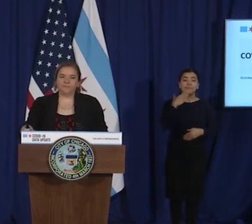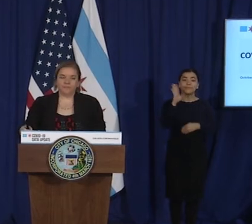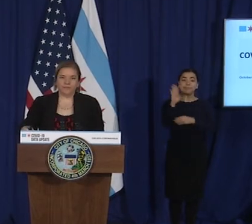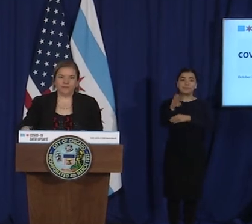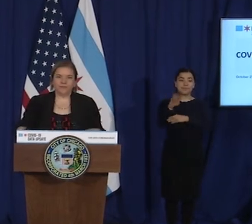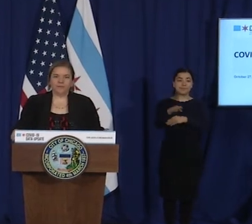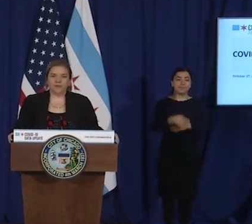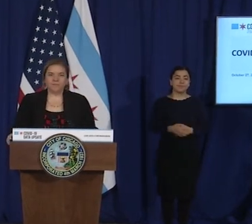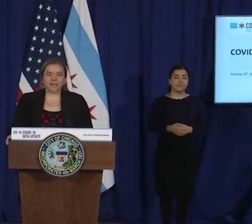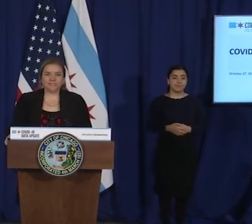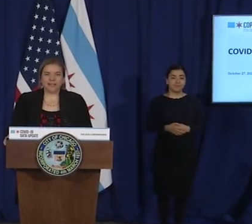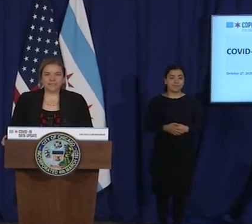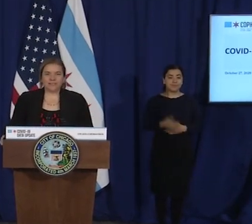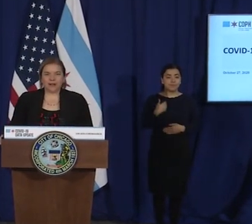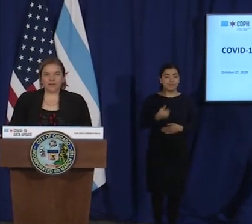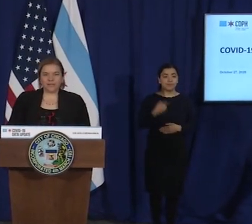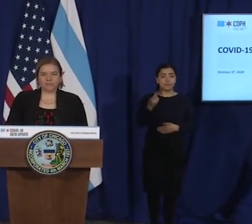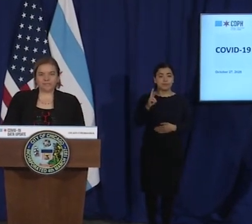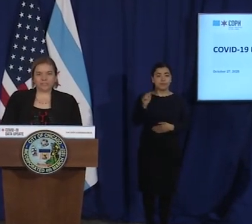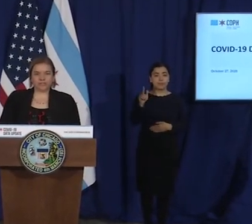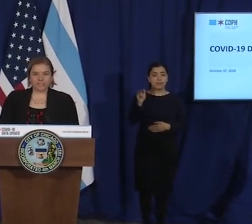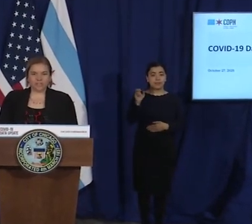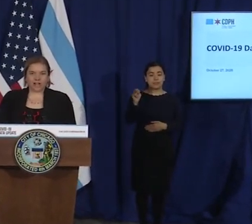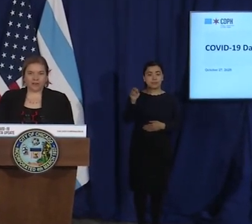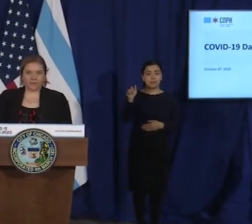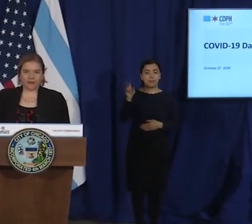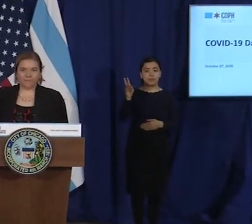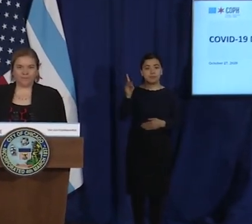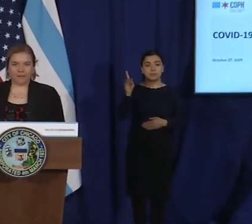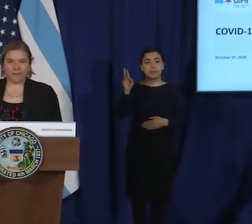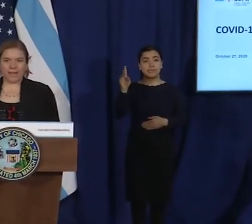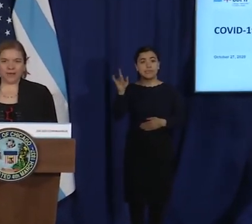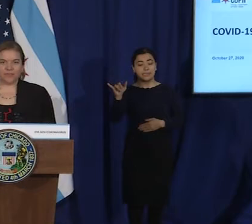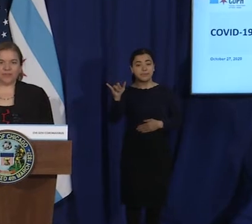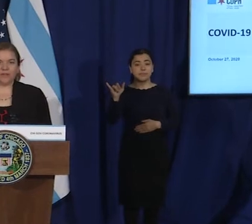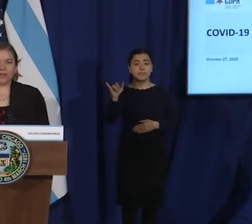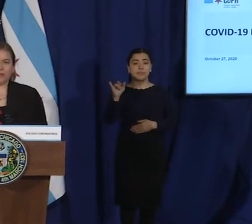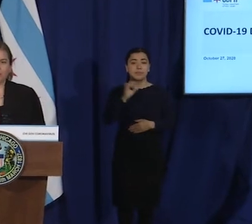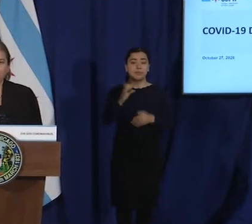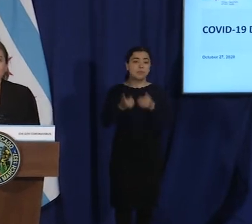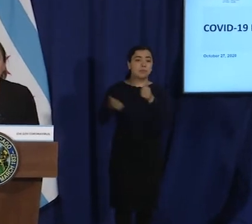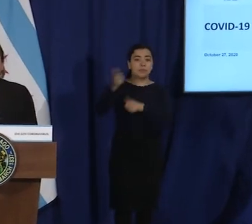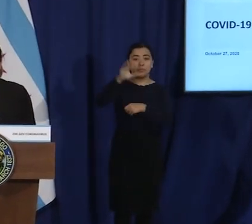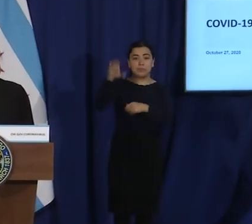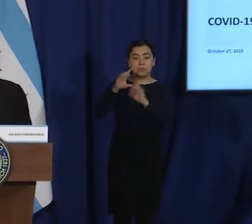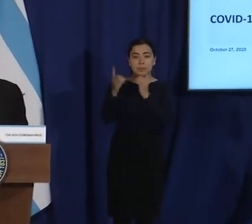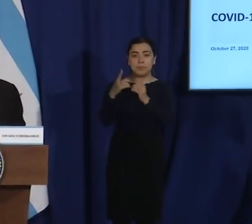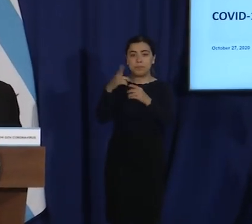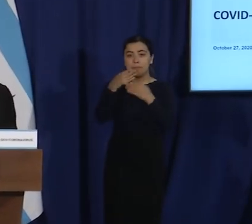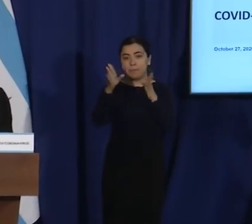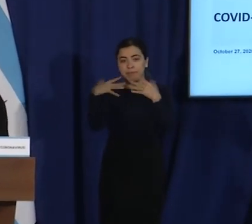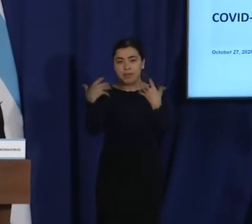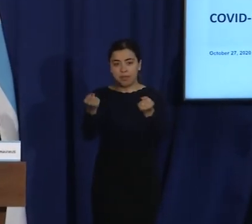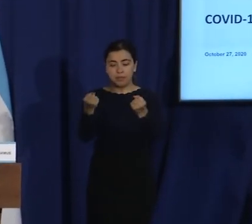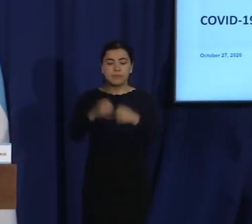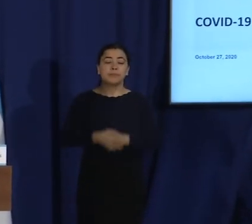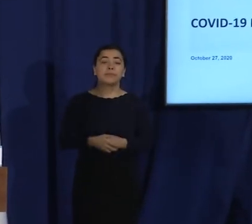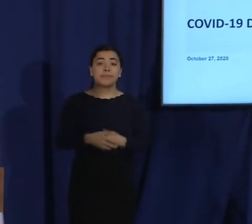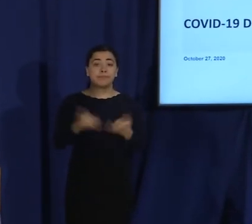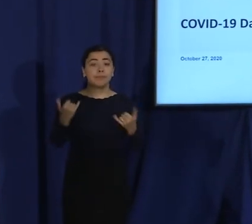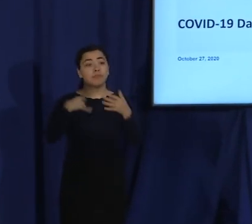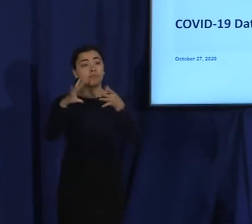Good afternoon. I'm Dr. Allison Arwady, Commissioner at the Chicago Department of Public Health, here to give a data update for the City